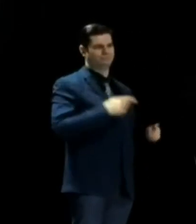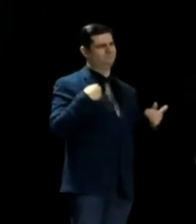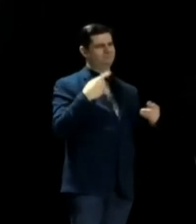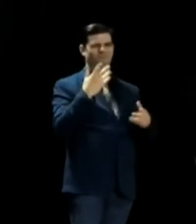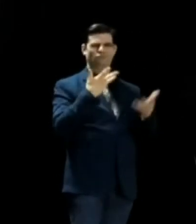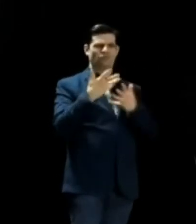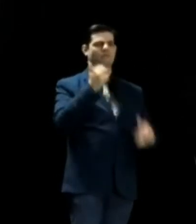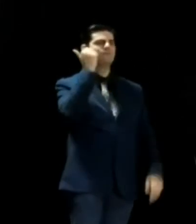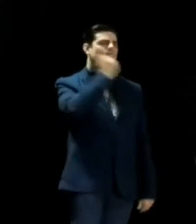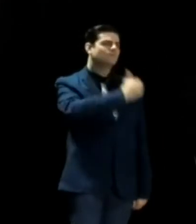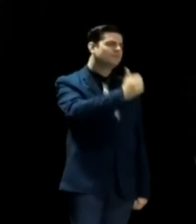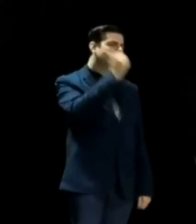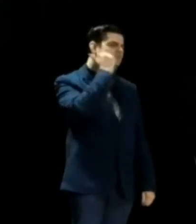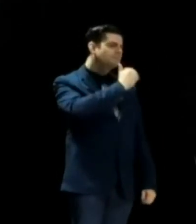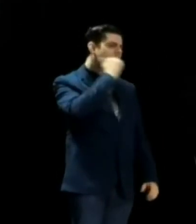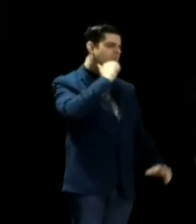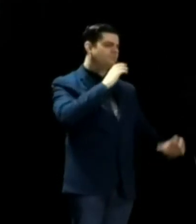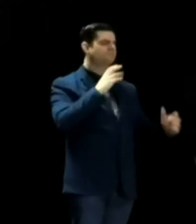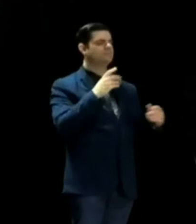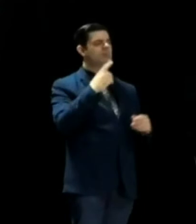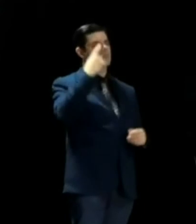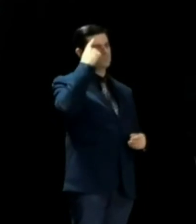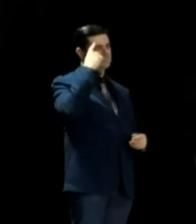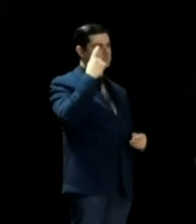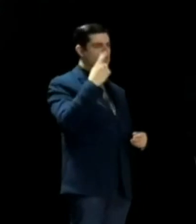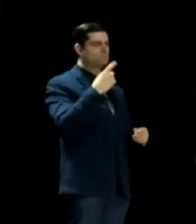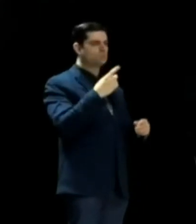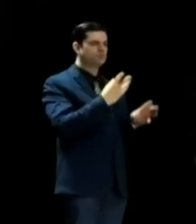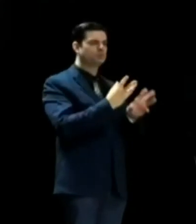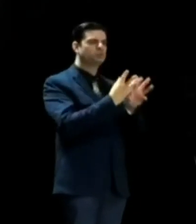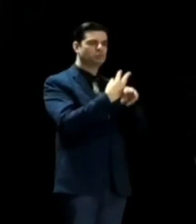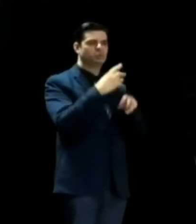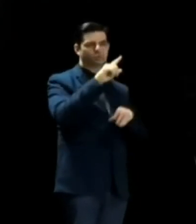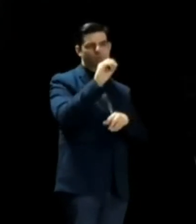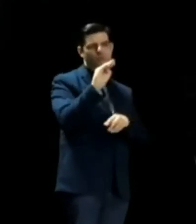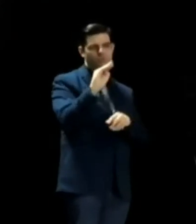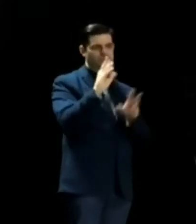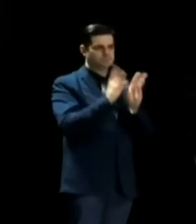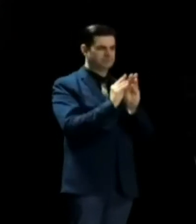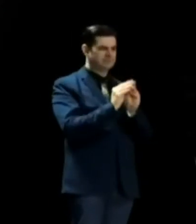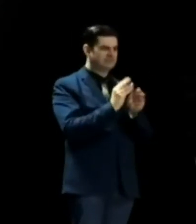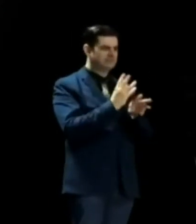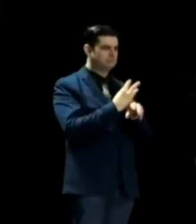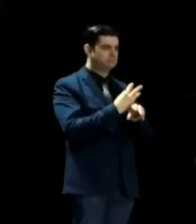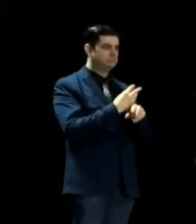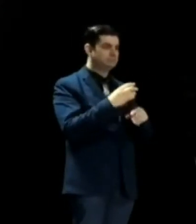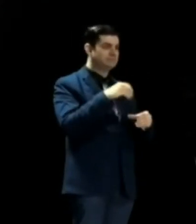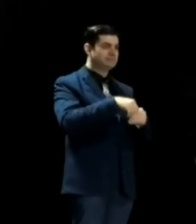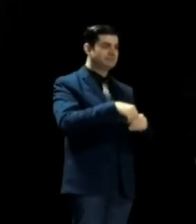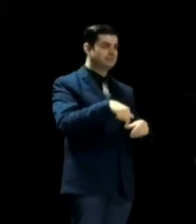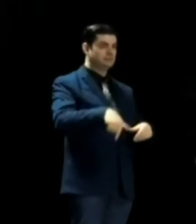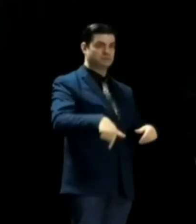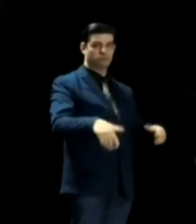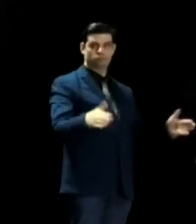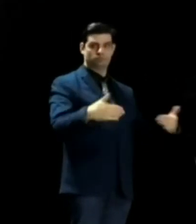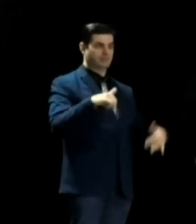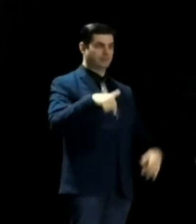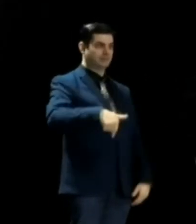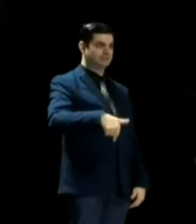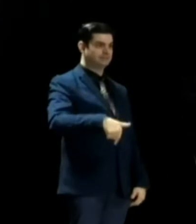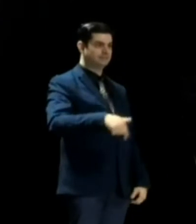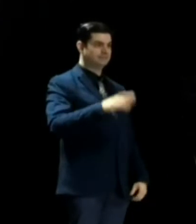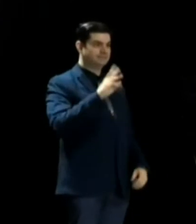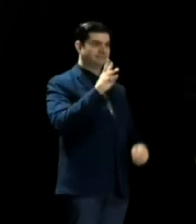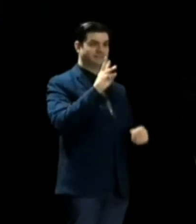we'll probably do a Zoom meeting, right, just from a time standpoint. We could all get in a room like this and be 6 feet away from each other.